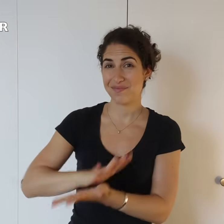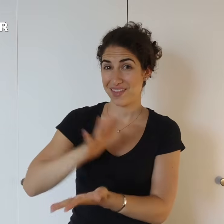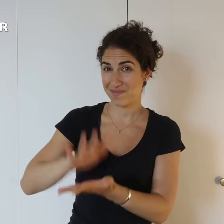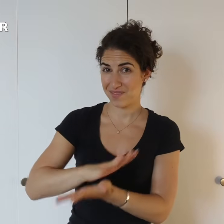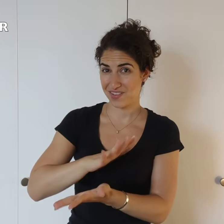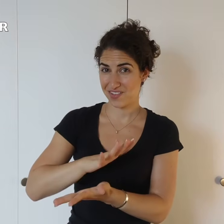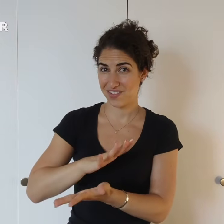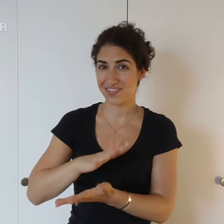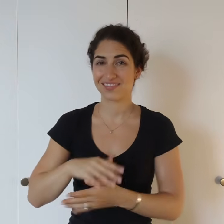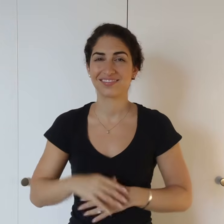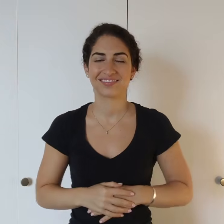inward.